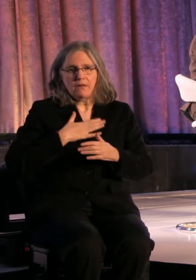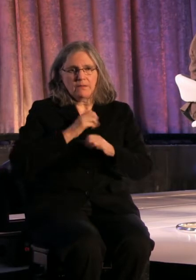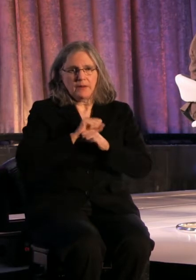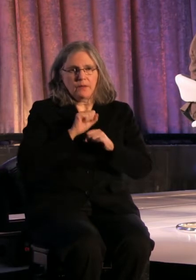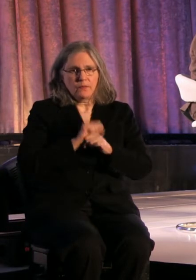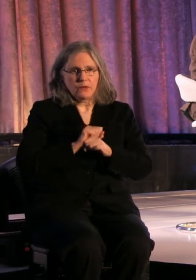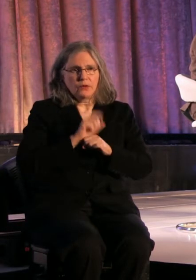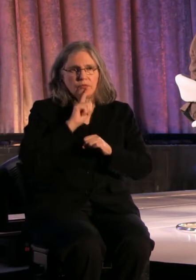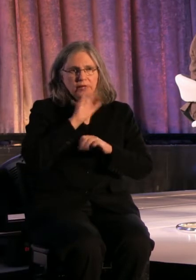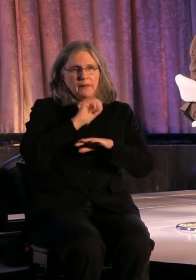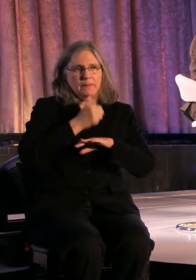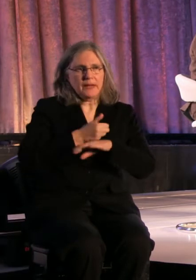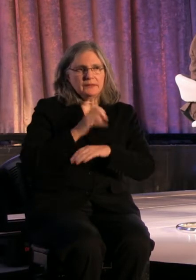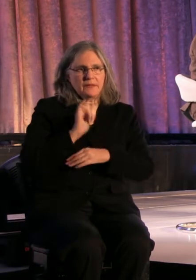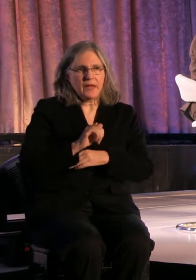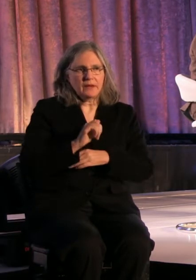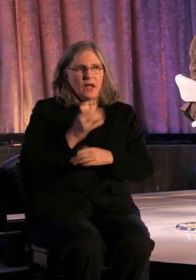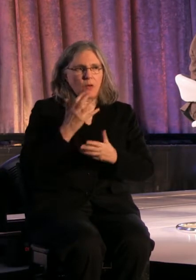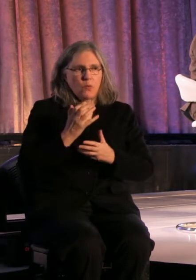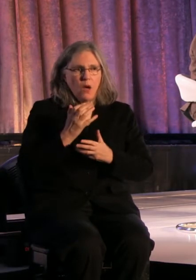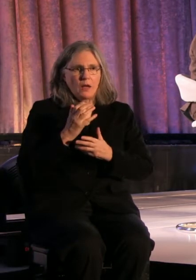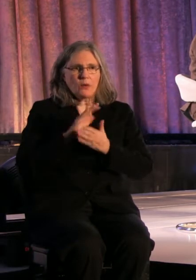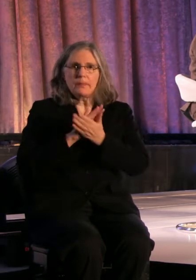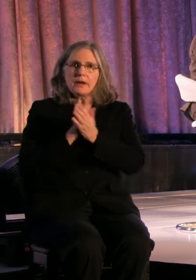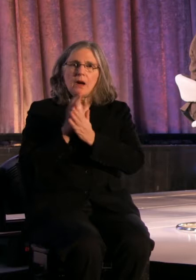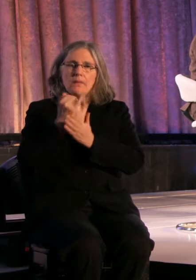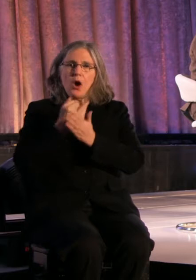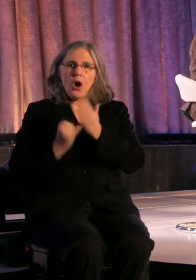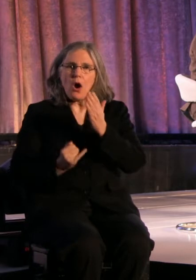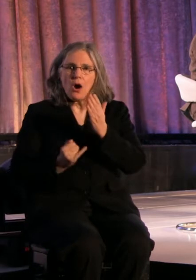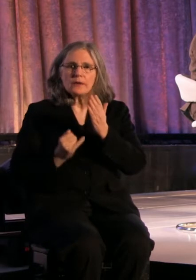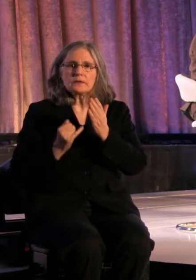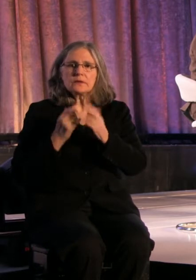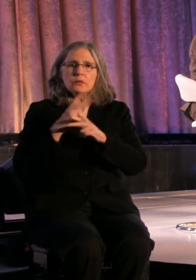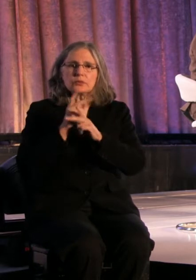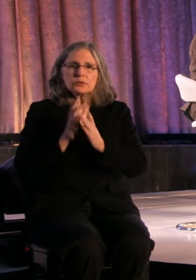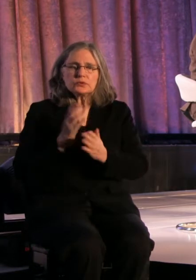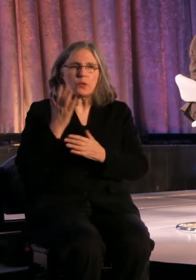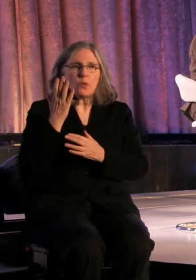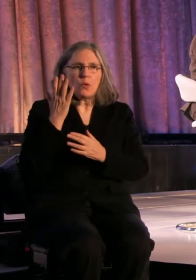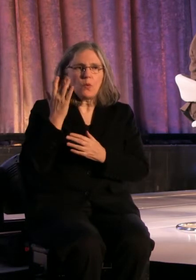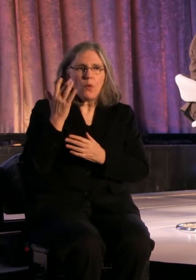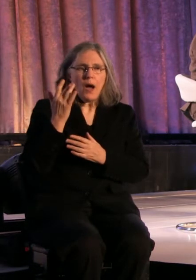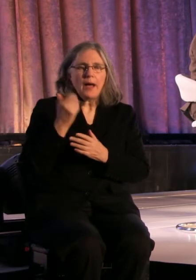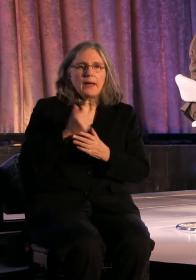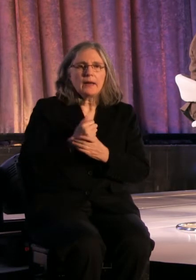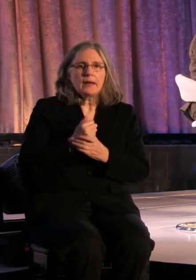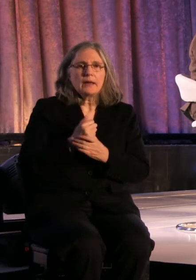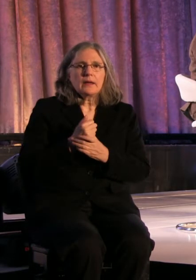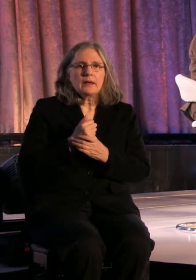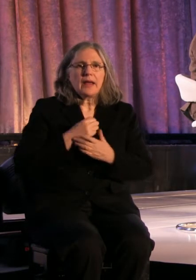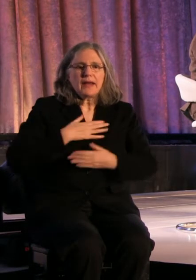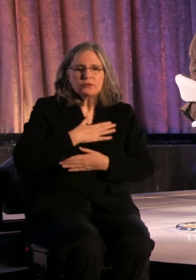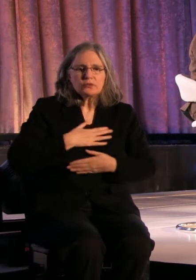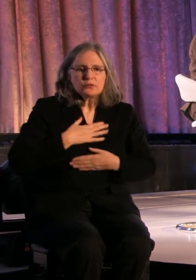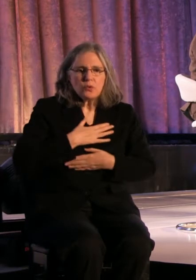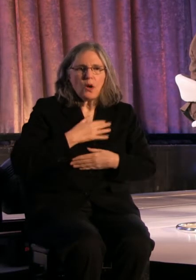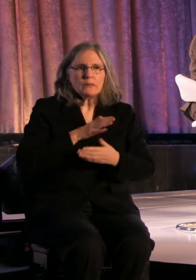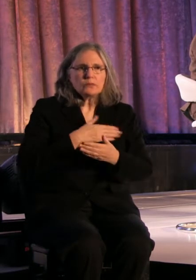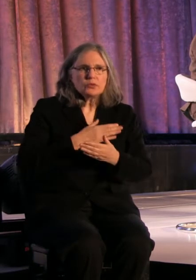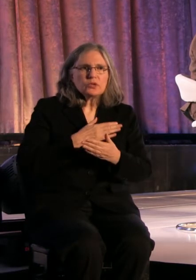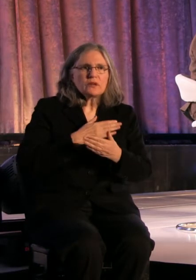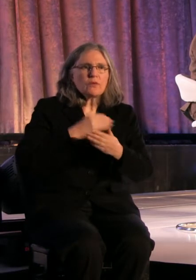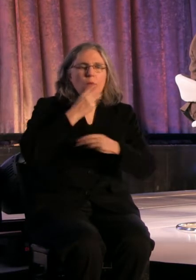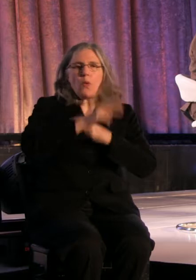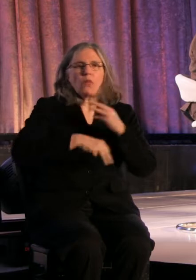is based on that. I want to go into art presenting because I really truly love music from many different parts of the world, including commercial music, non